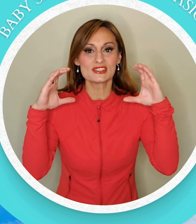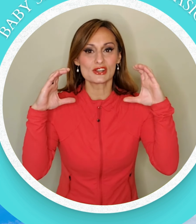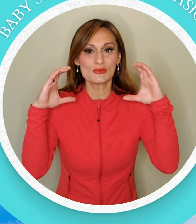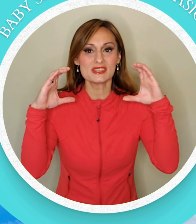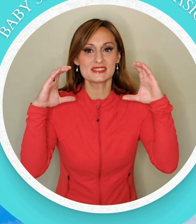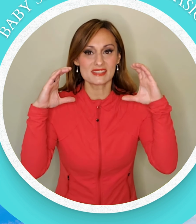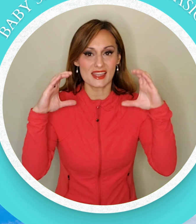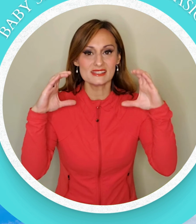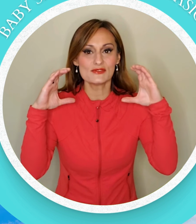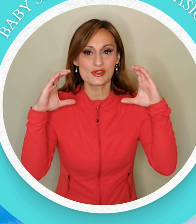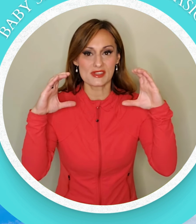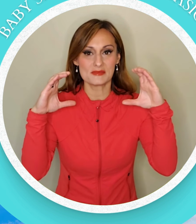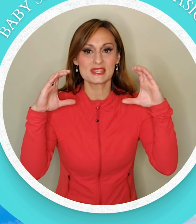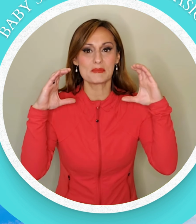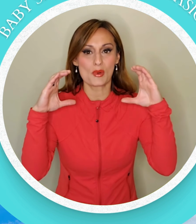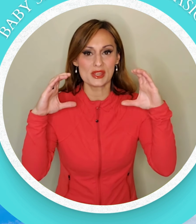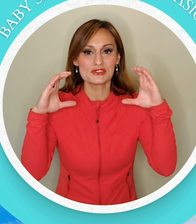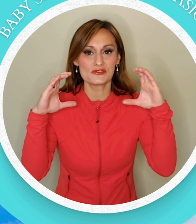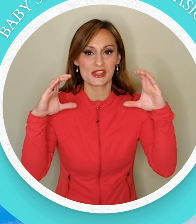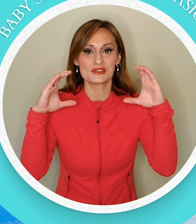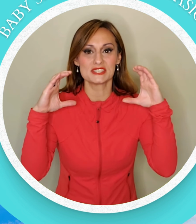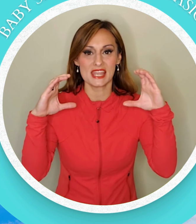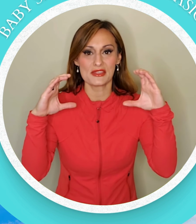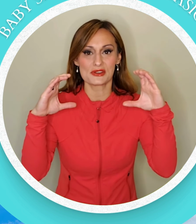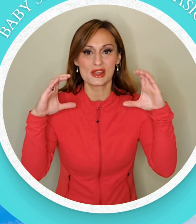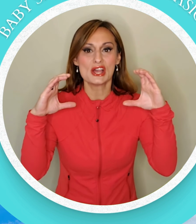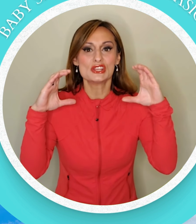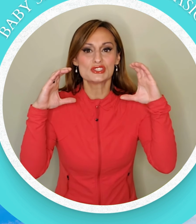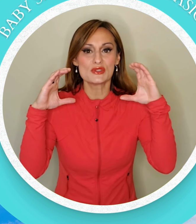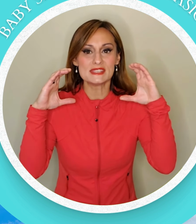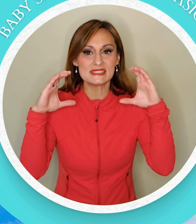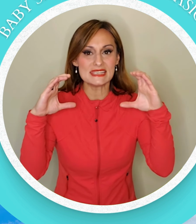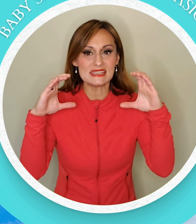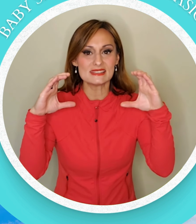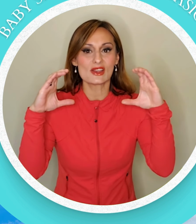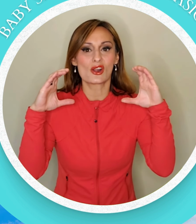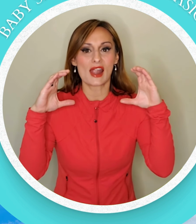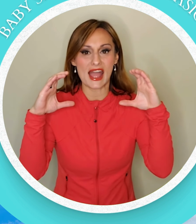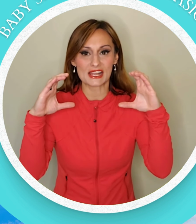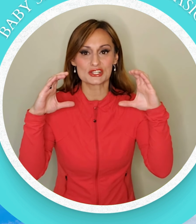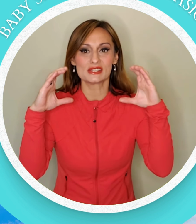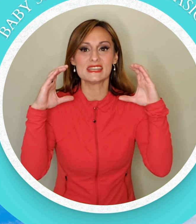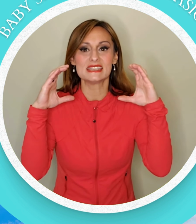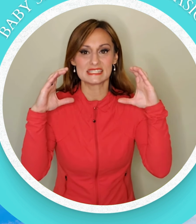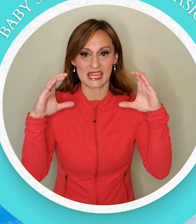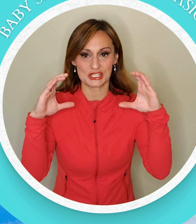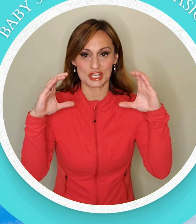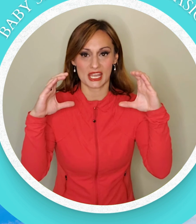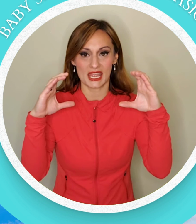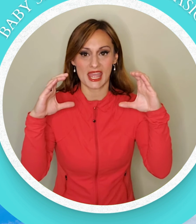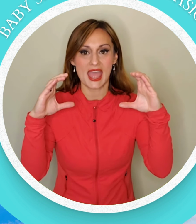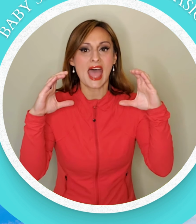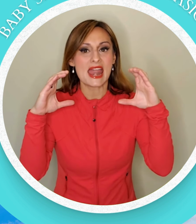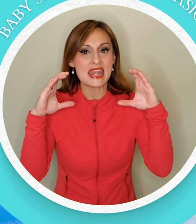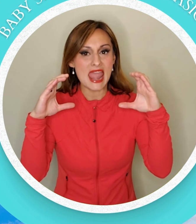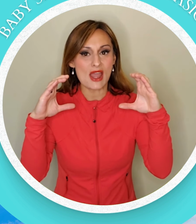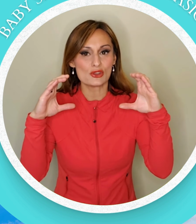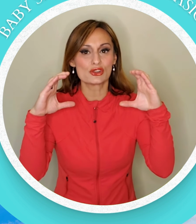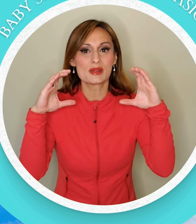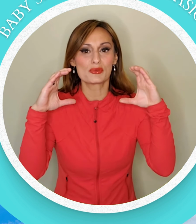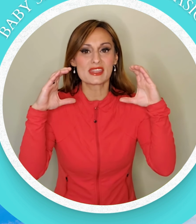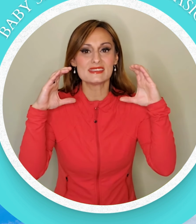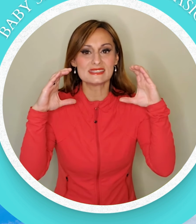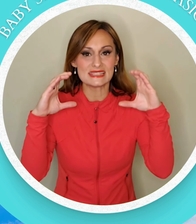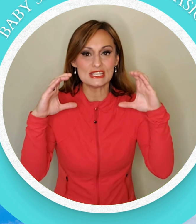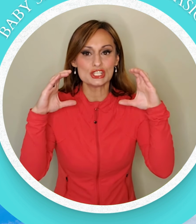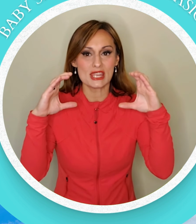Now you're going to start with the sides of your thumbs and point your fingers together so the C's are actually touching. Now